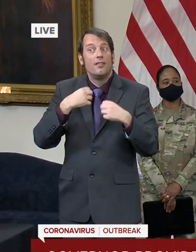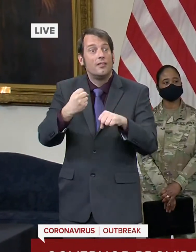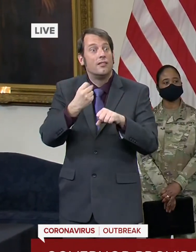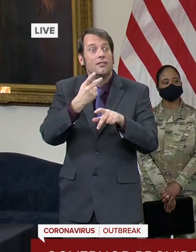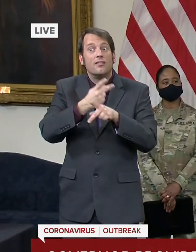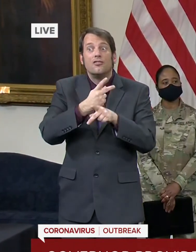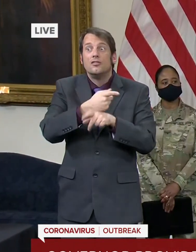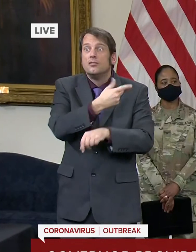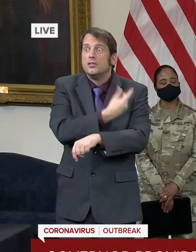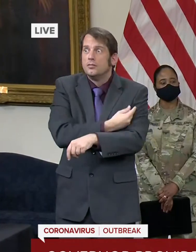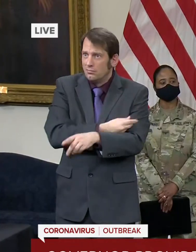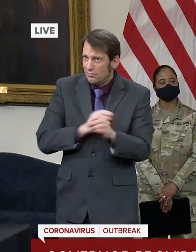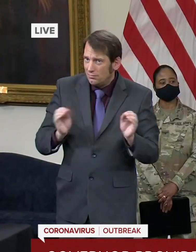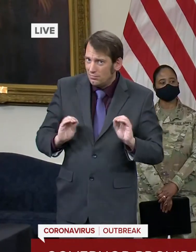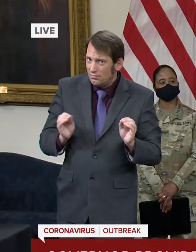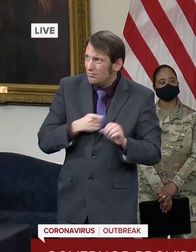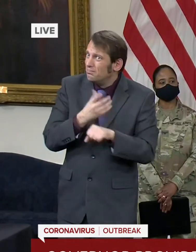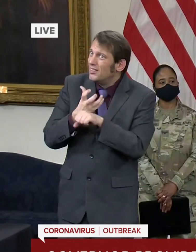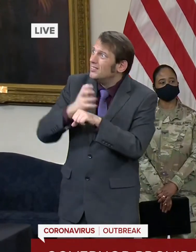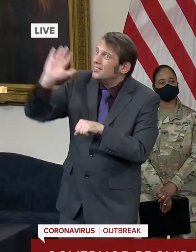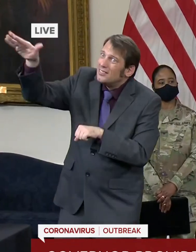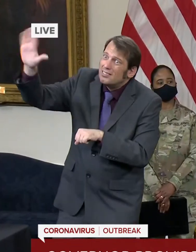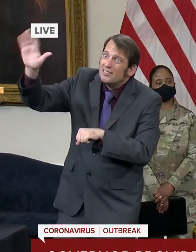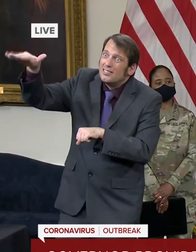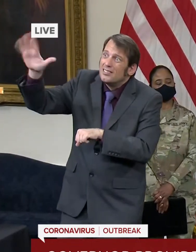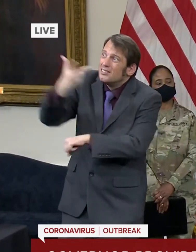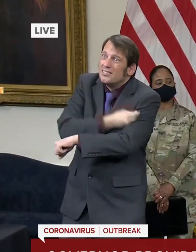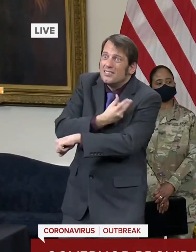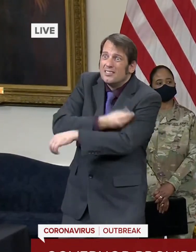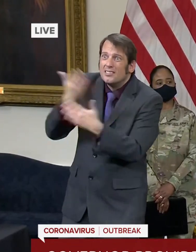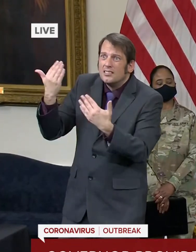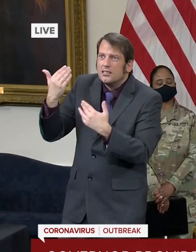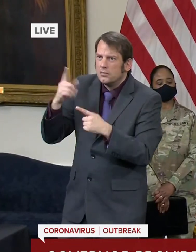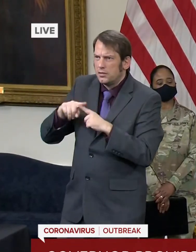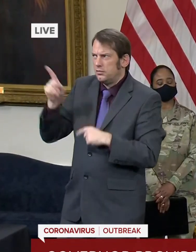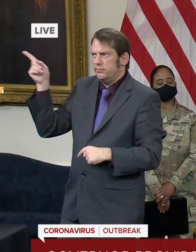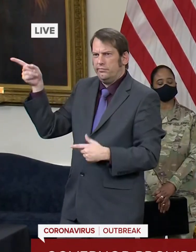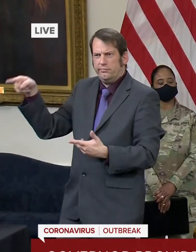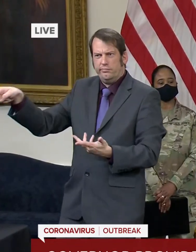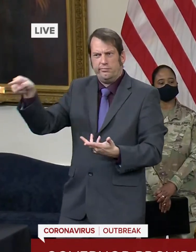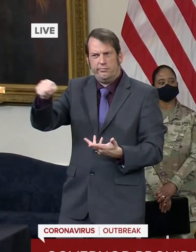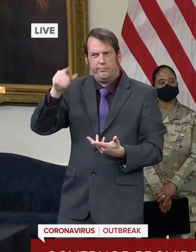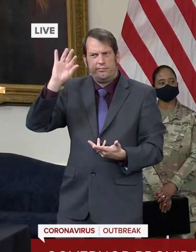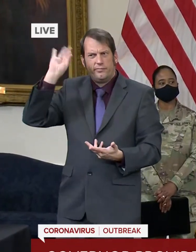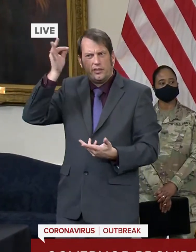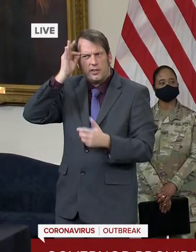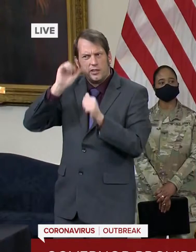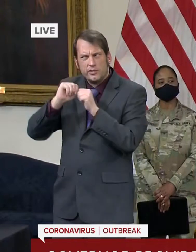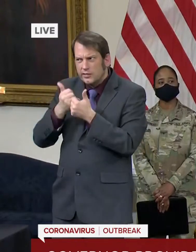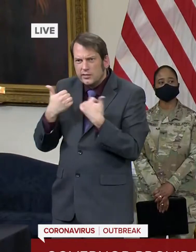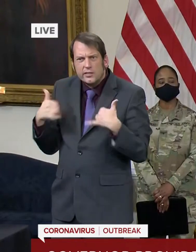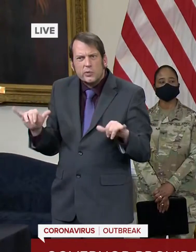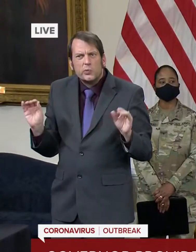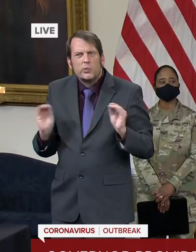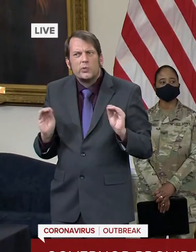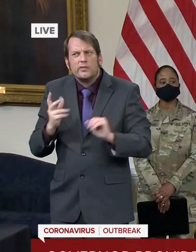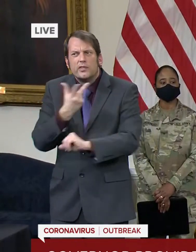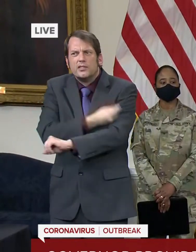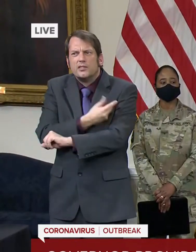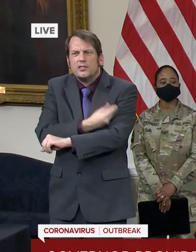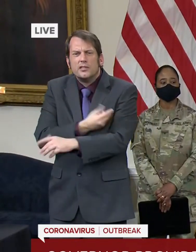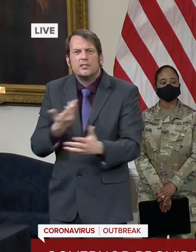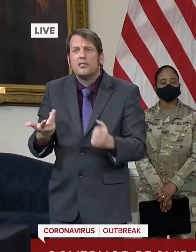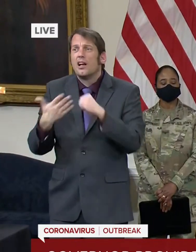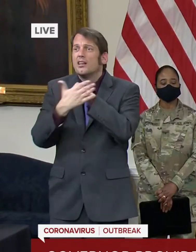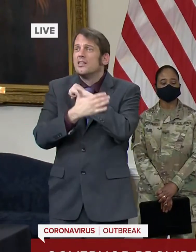for vaccines. They're the top federal health agencies don't have vaccines. So when a county health department